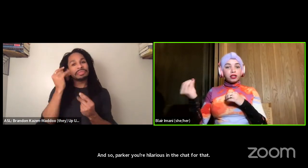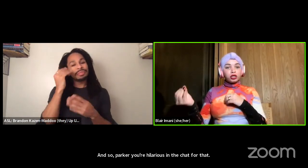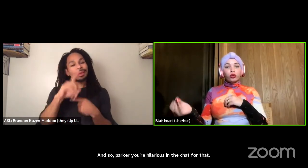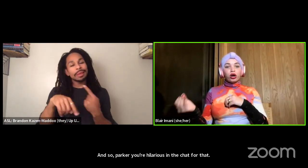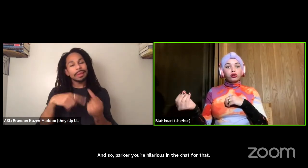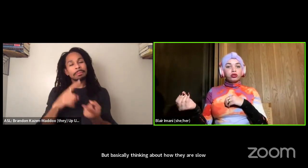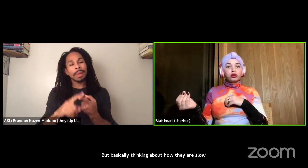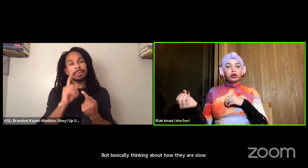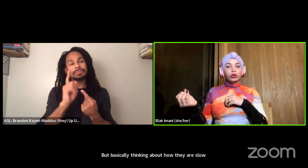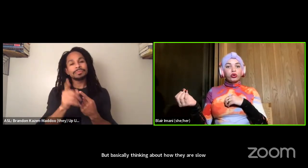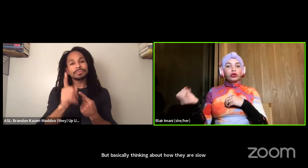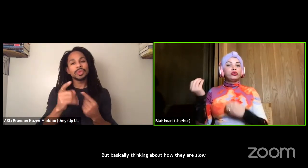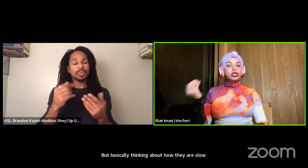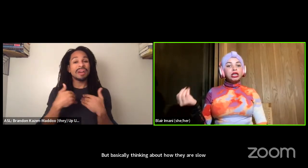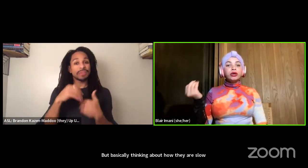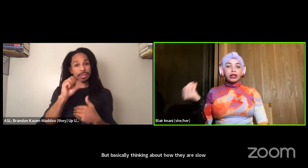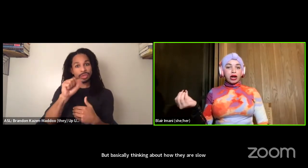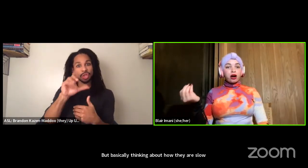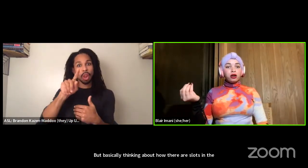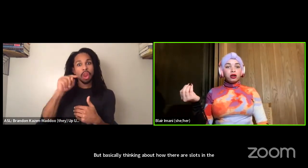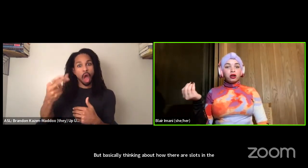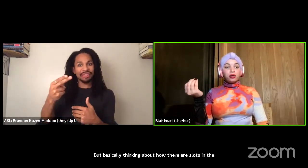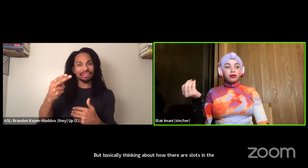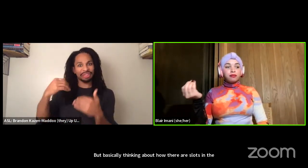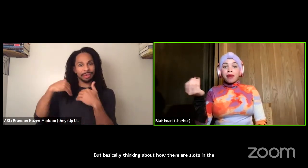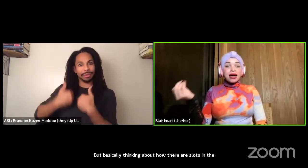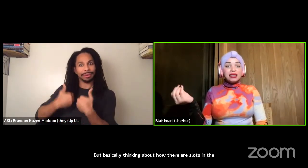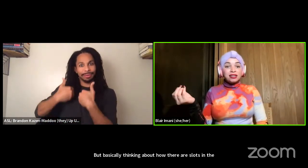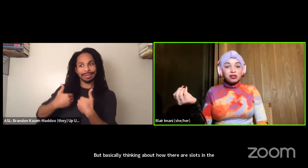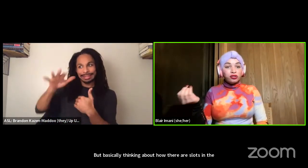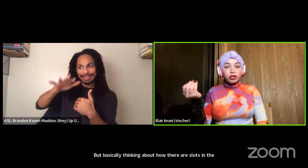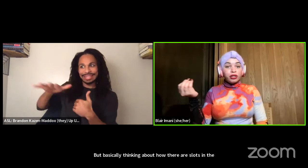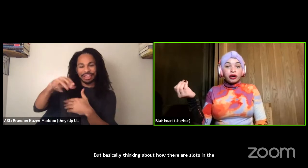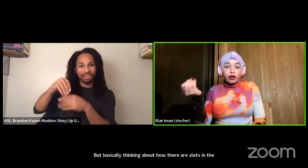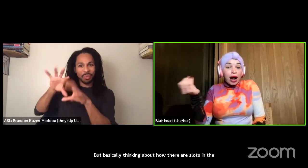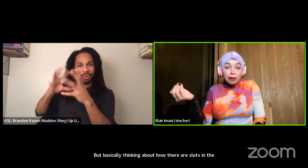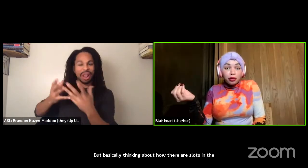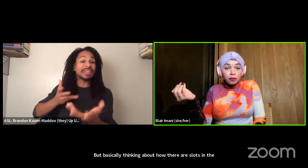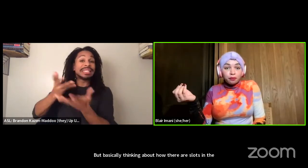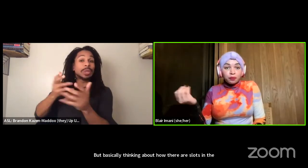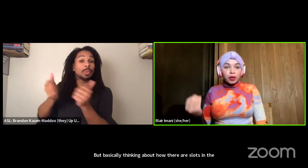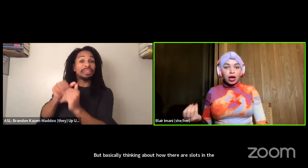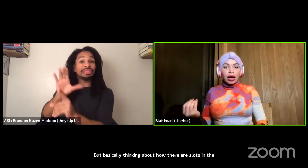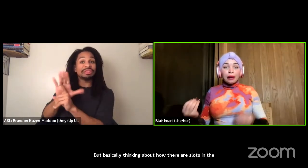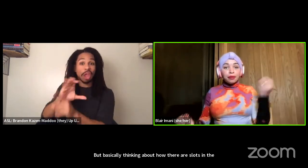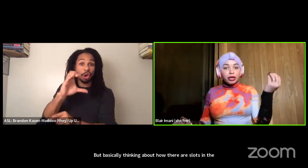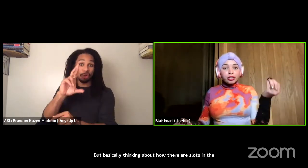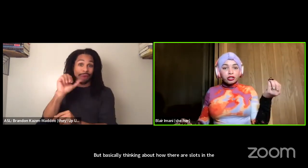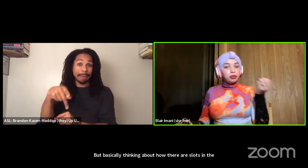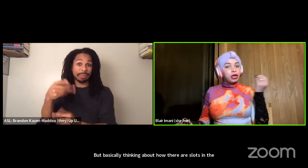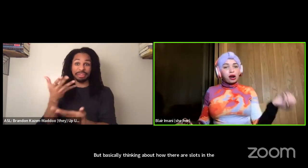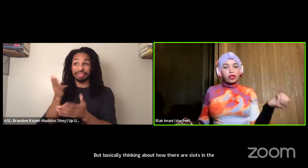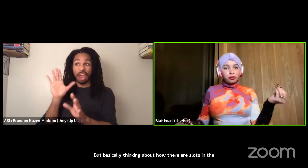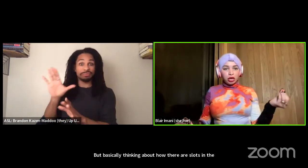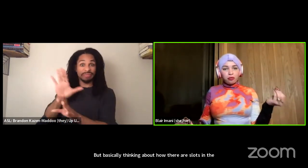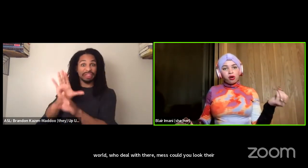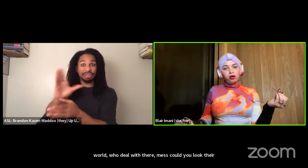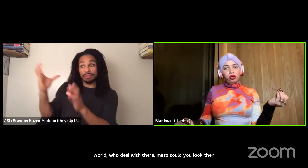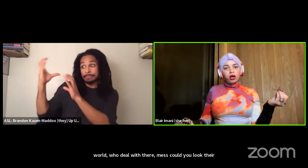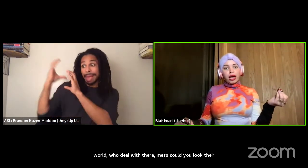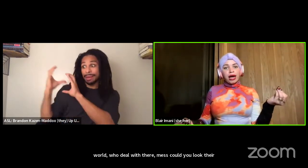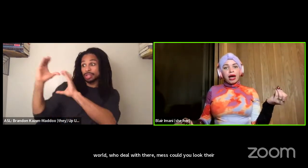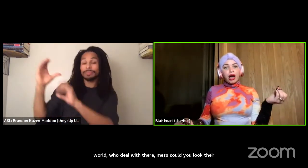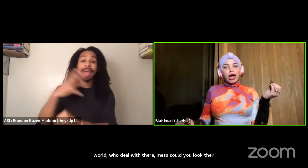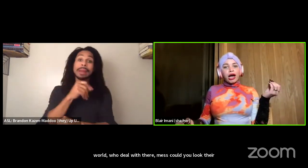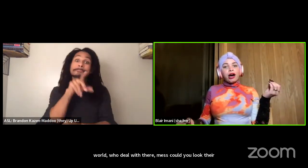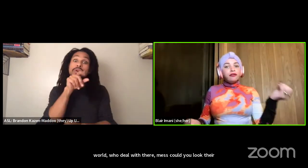are sloths in the world who deal with their mess, who deal with their crap, and birds who put it on other people.